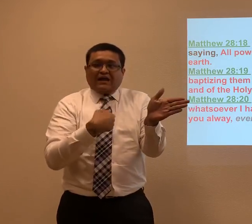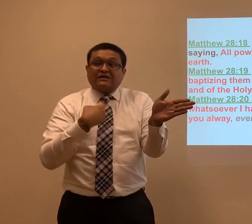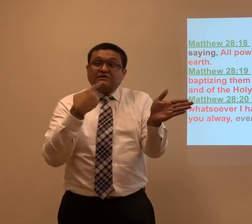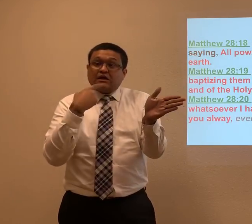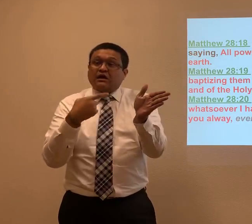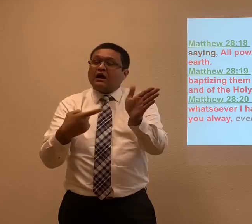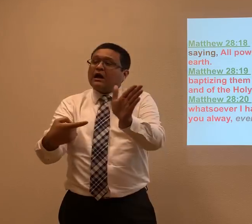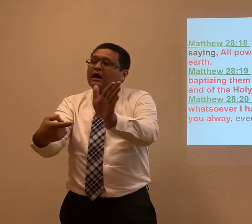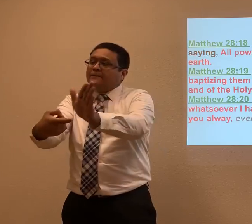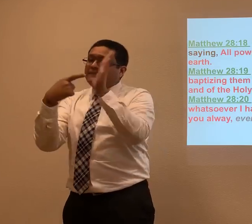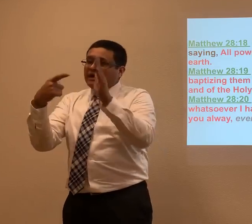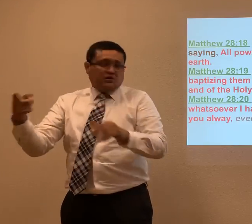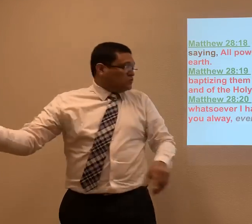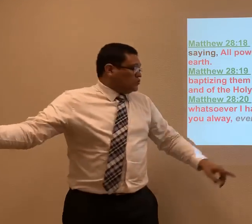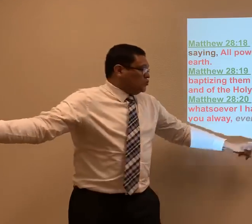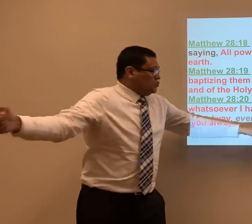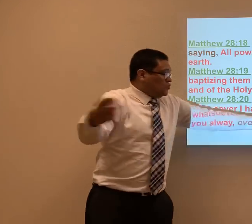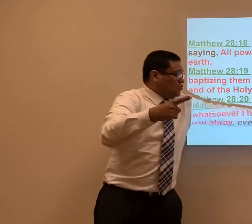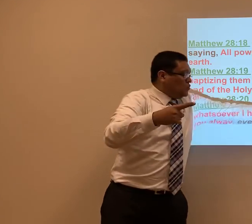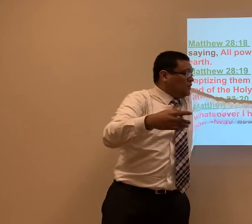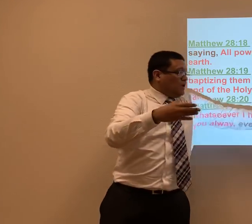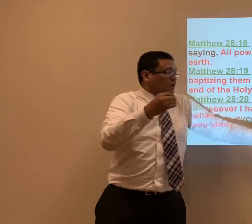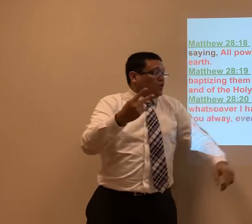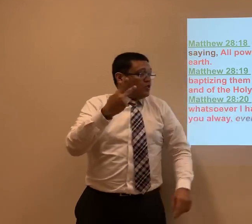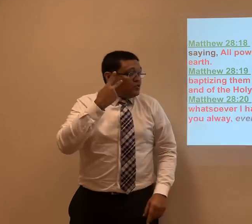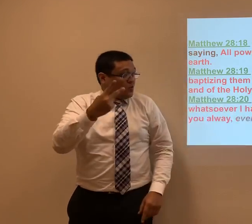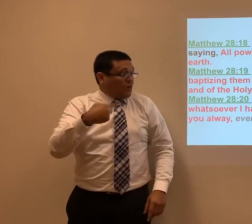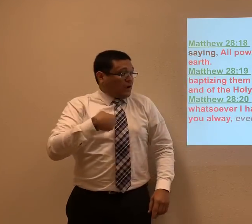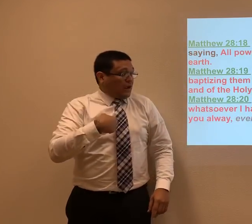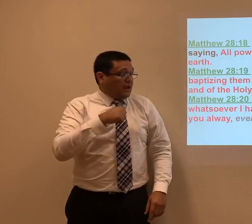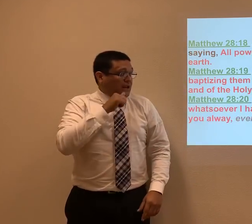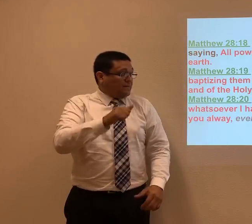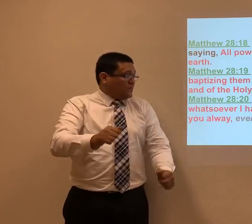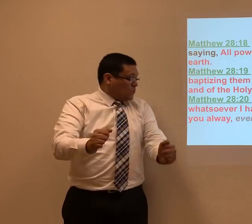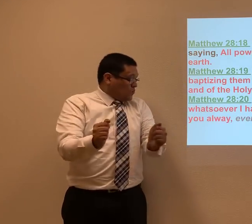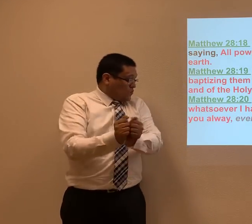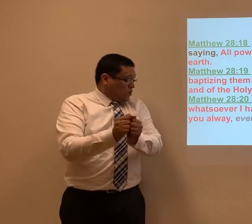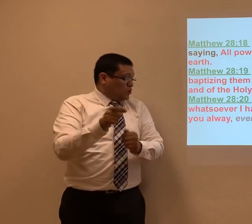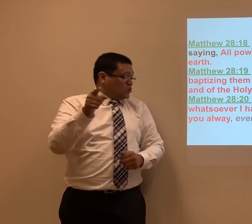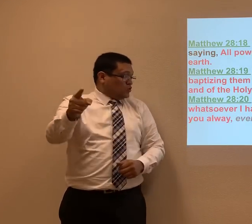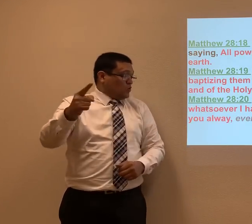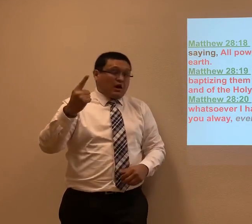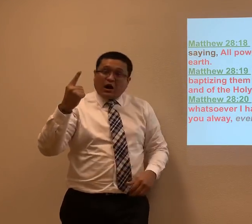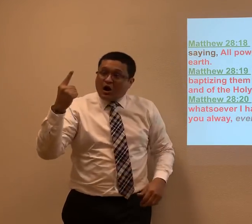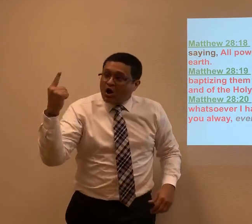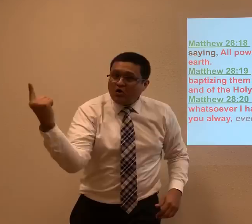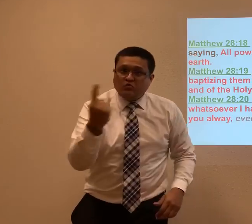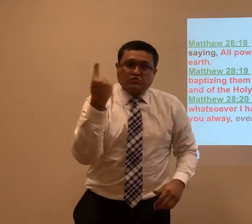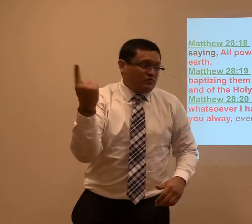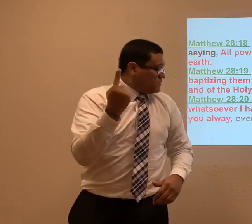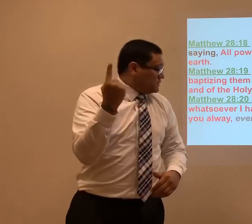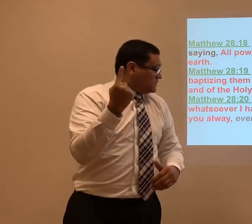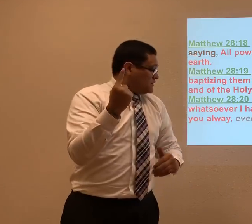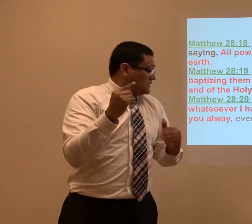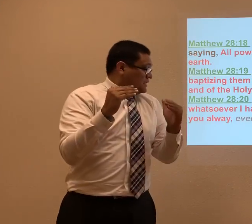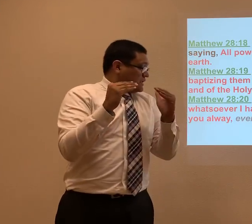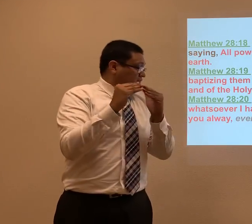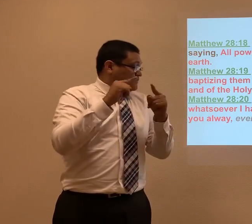that I've taught you. This has all been for an example for you. Whatsoever I have commanded you, and lo, I am with you